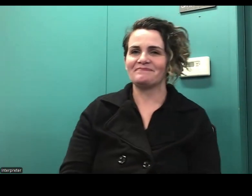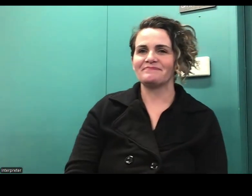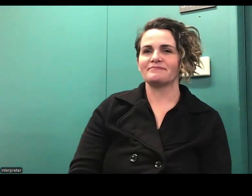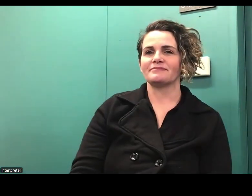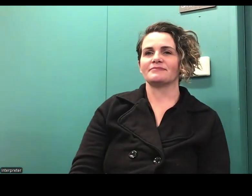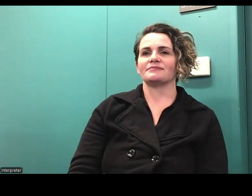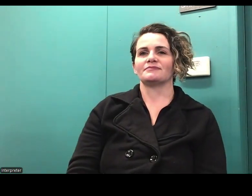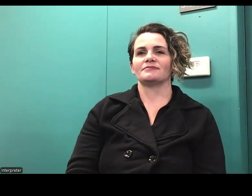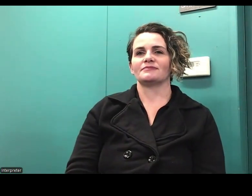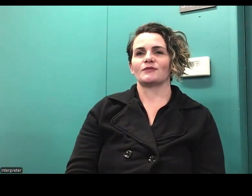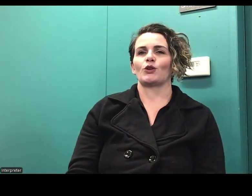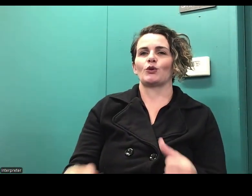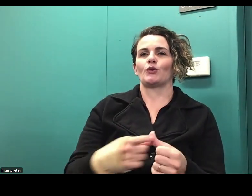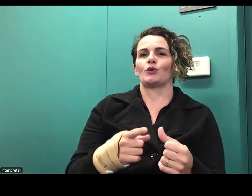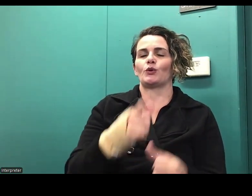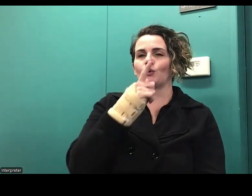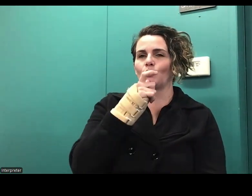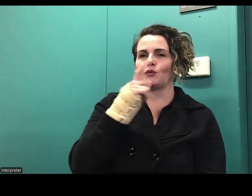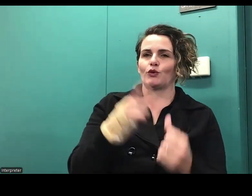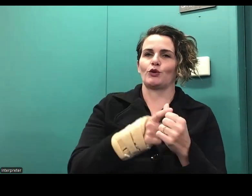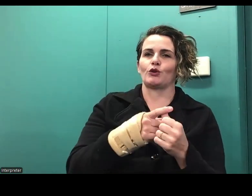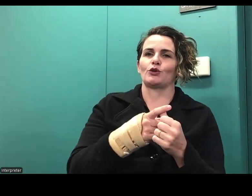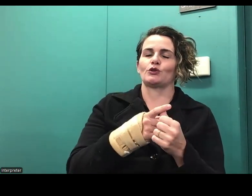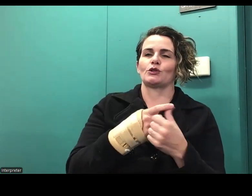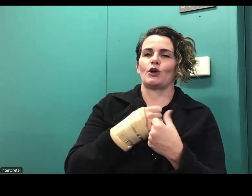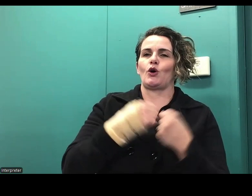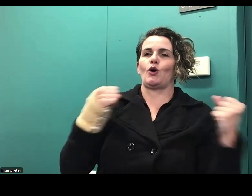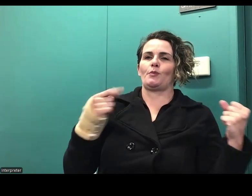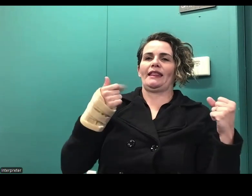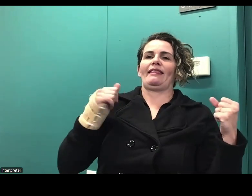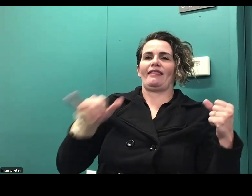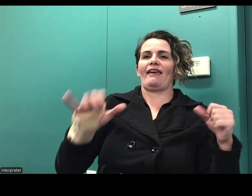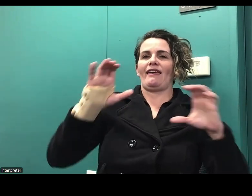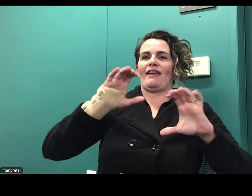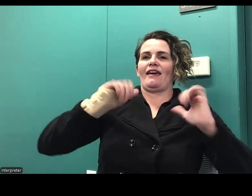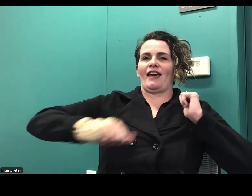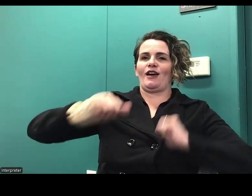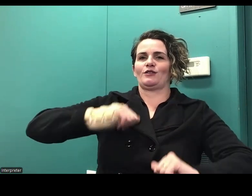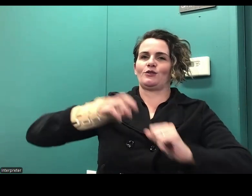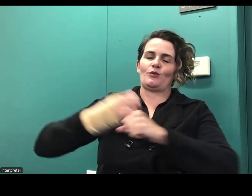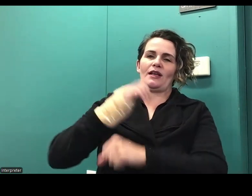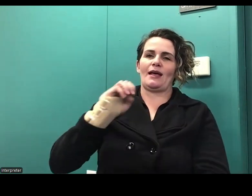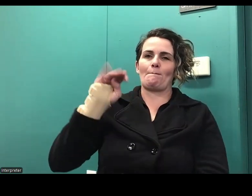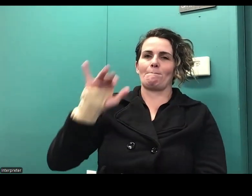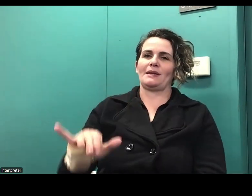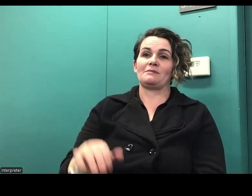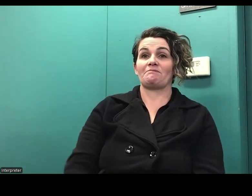Okay. Who was the first Black openly gay actor to win an Emmy? It's a hard one. I don't know if anybody's